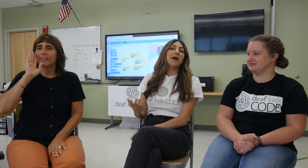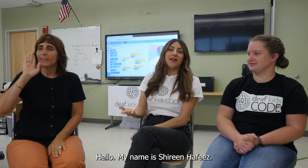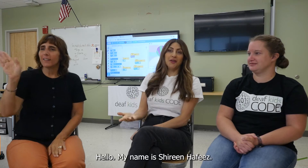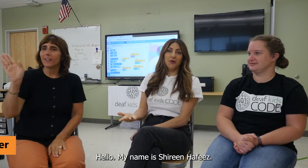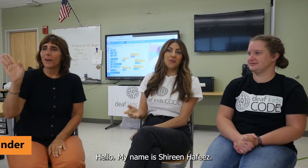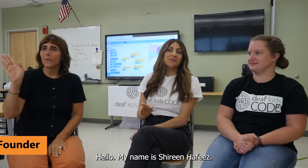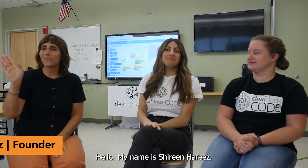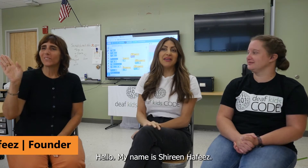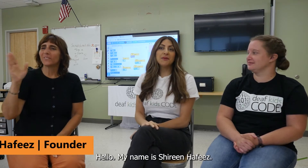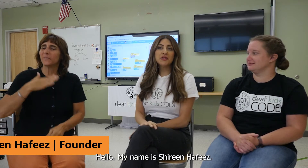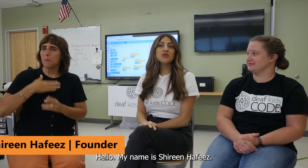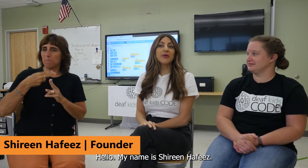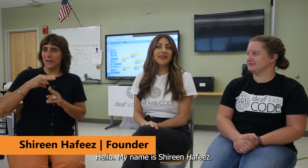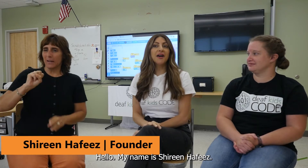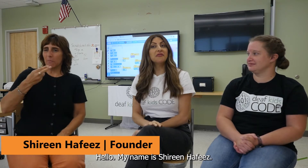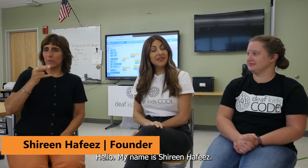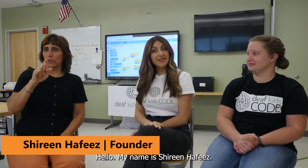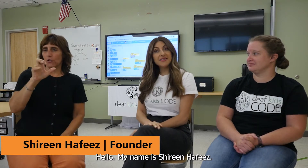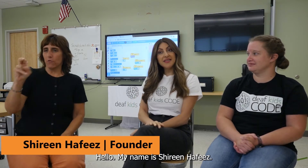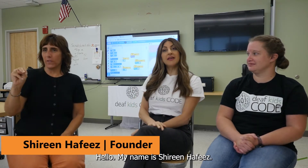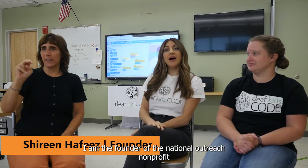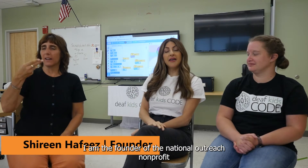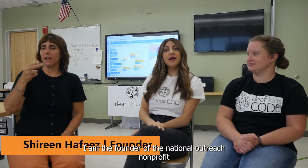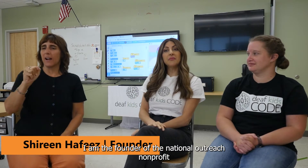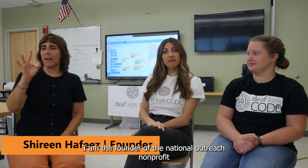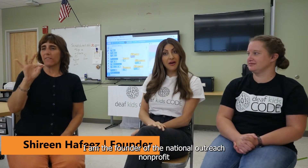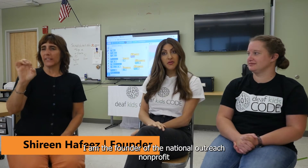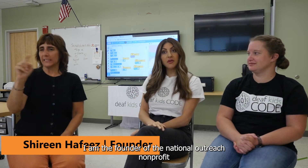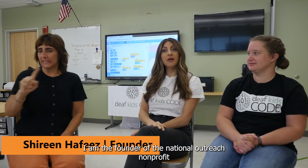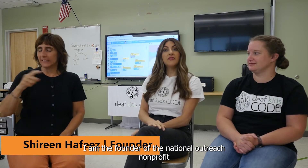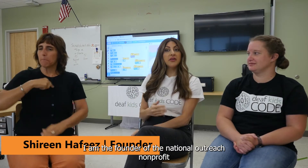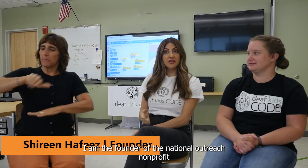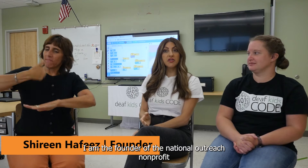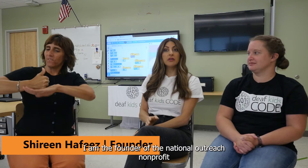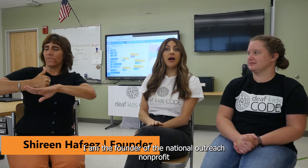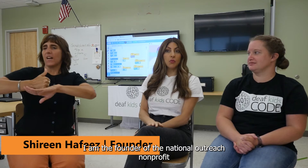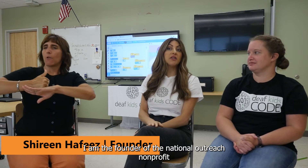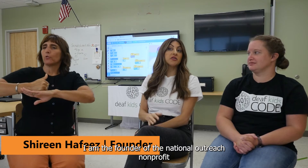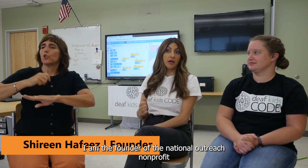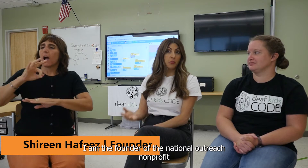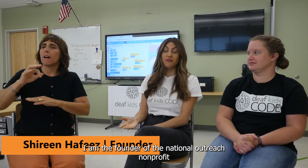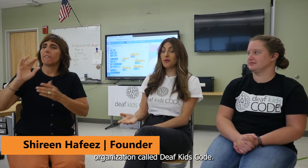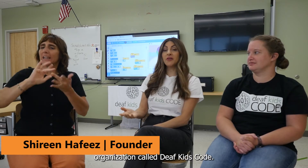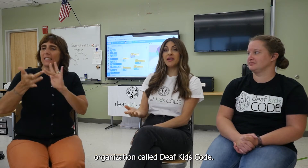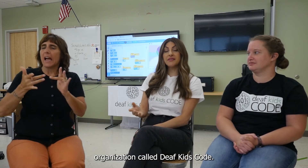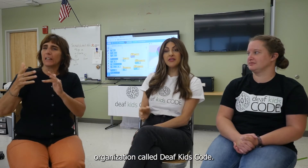Hello, my name is Shireen Hafiz and I am the founder of the National Outreach Nonprofit Organization